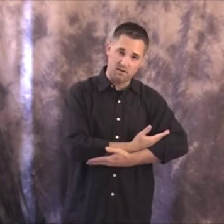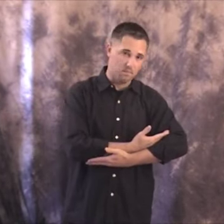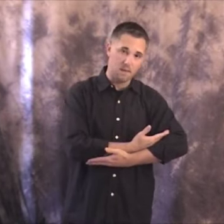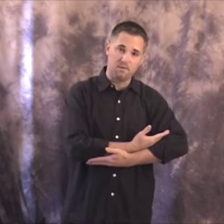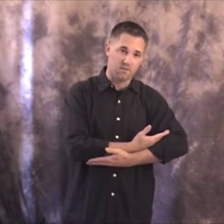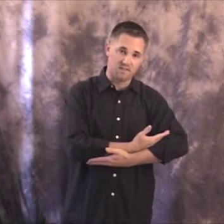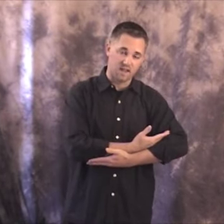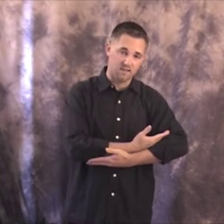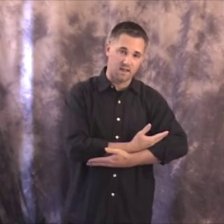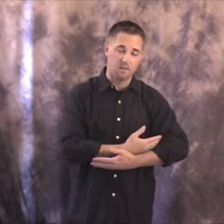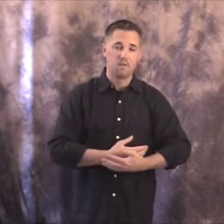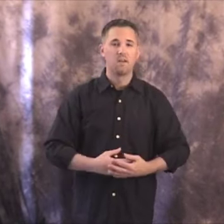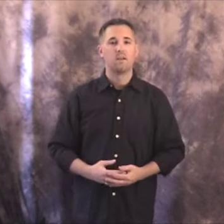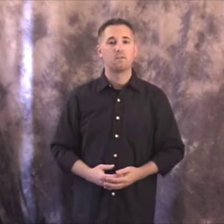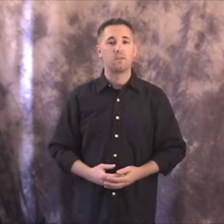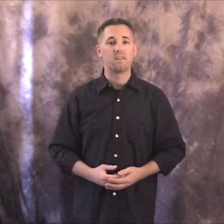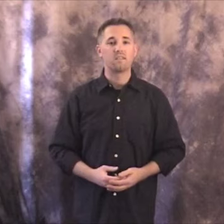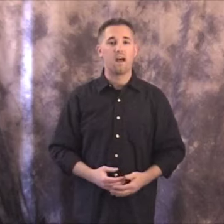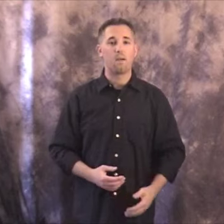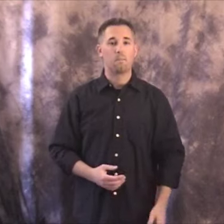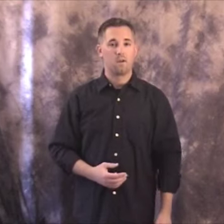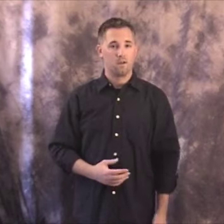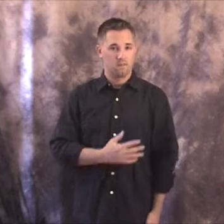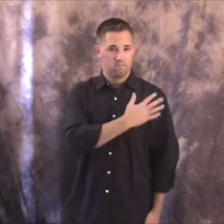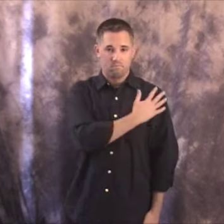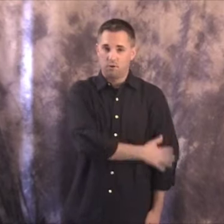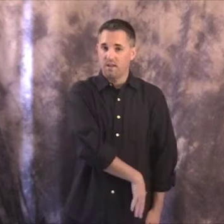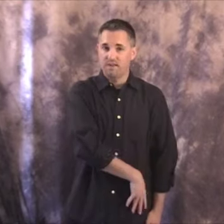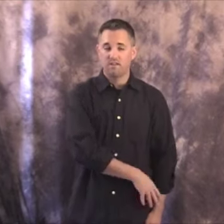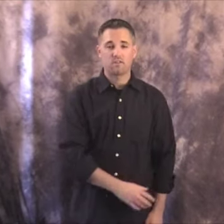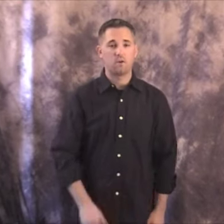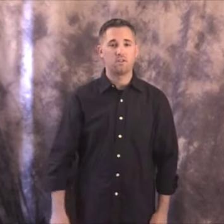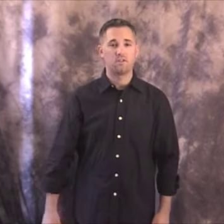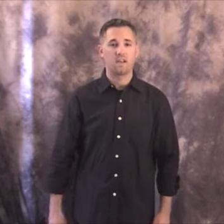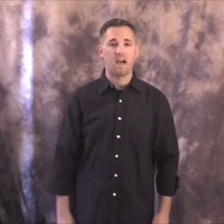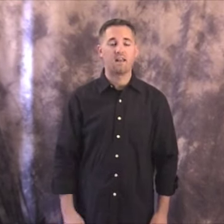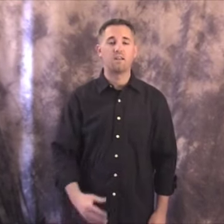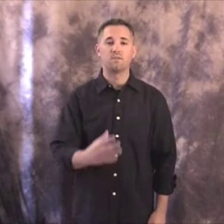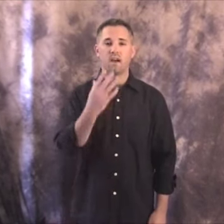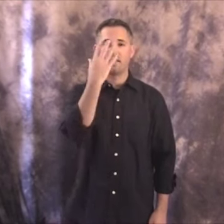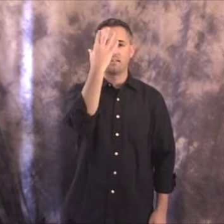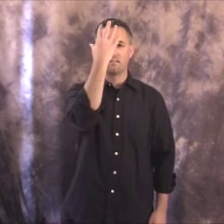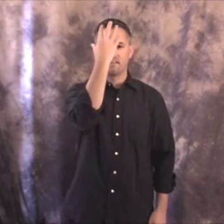to the baby for the second time. So this time, your left hand just goes to your side, and you sign.